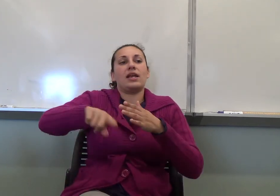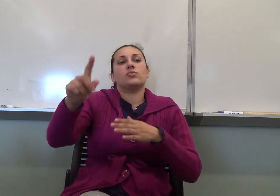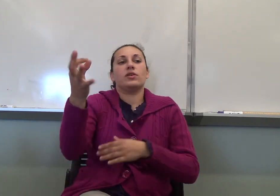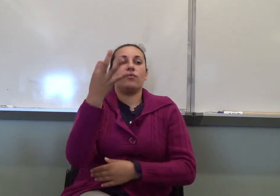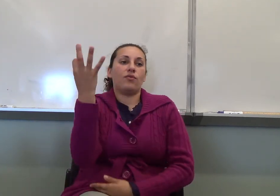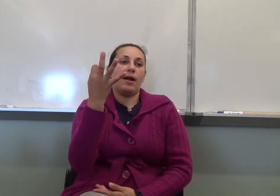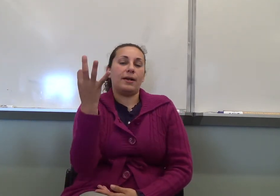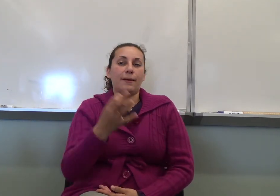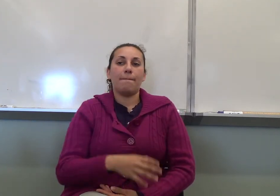tomorrow.